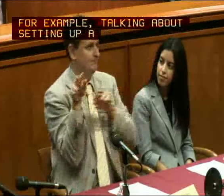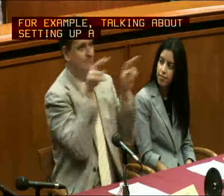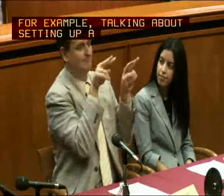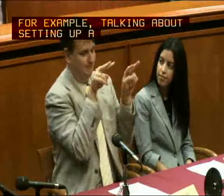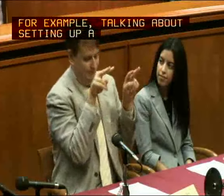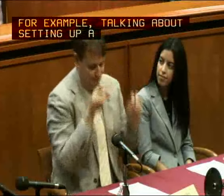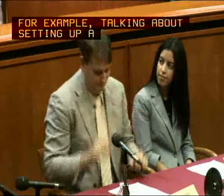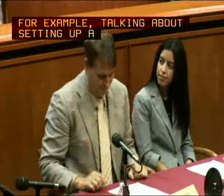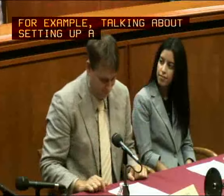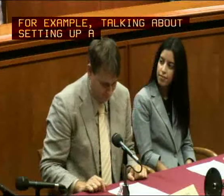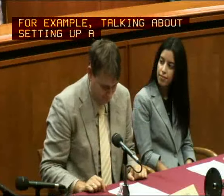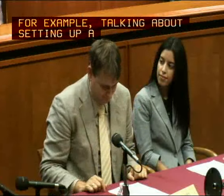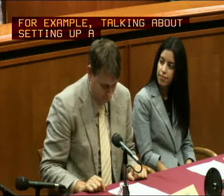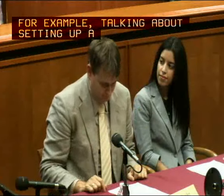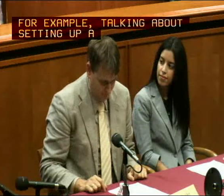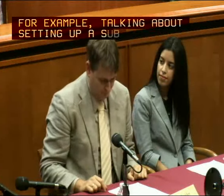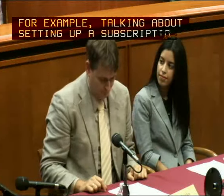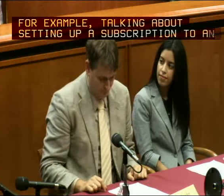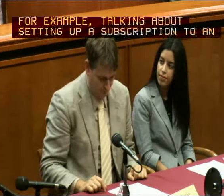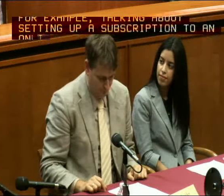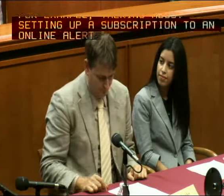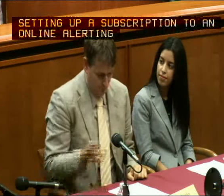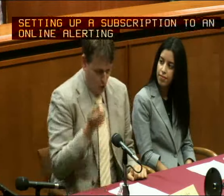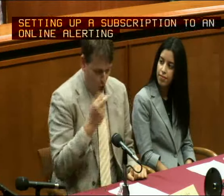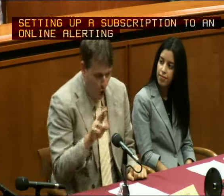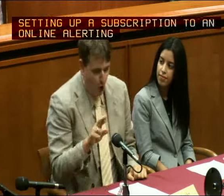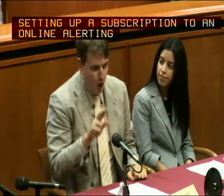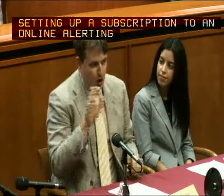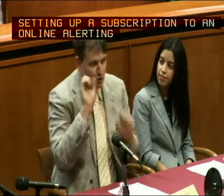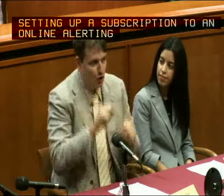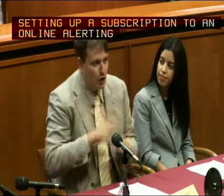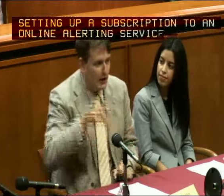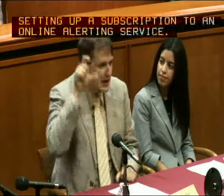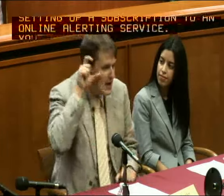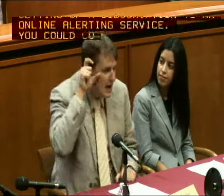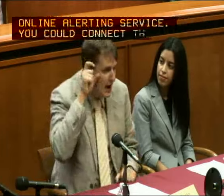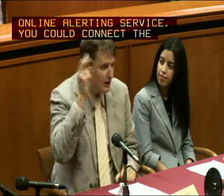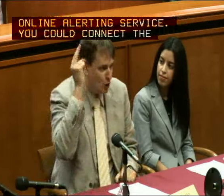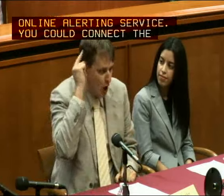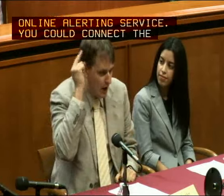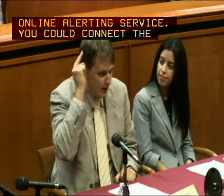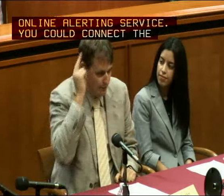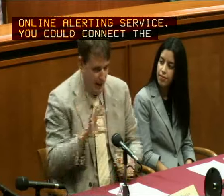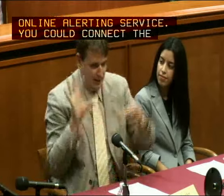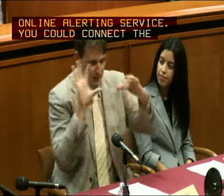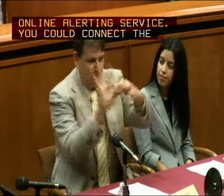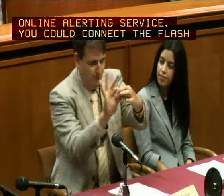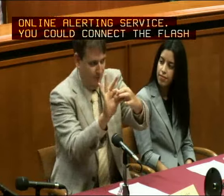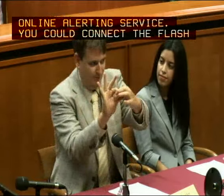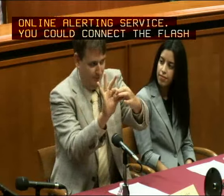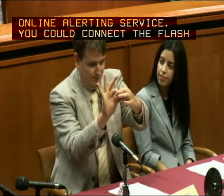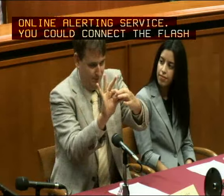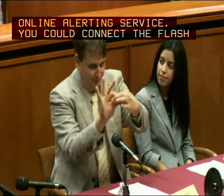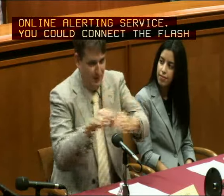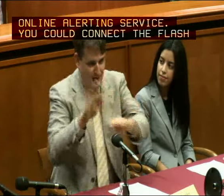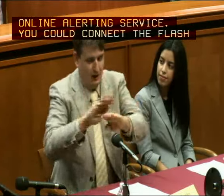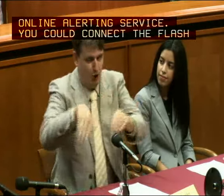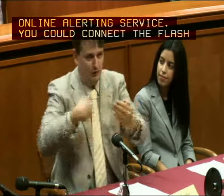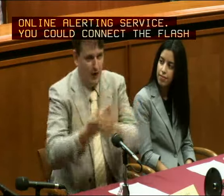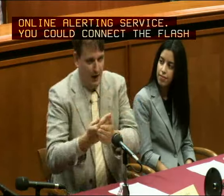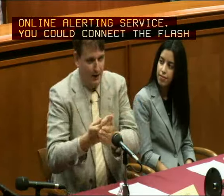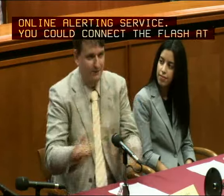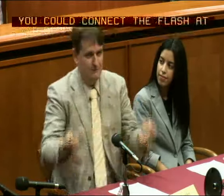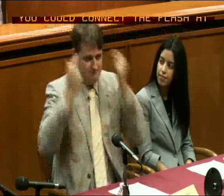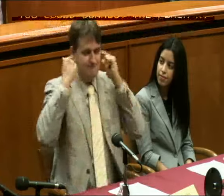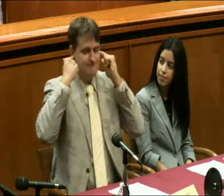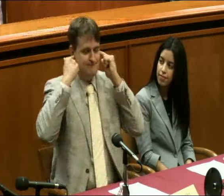home, and if your home senses that you are present, you could get those alerts. Or you could even connect your hearing aids or an